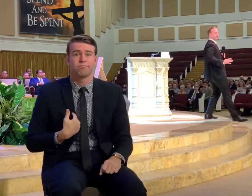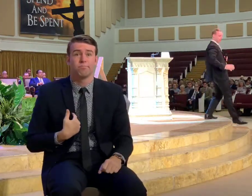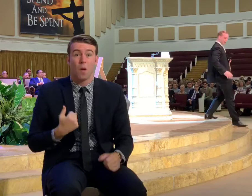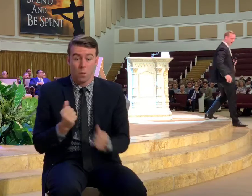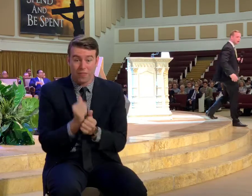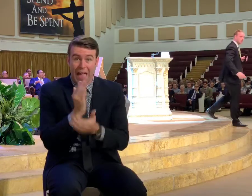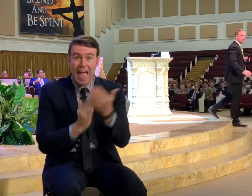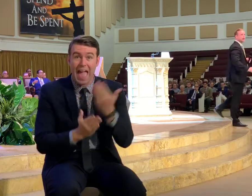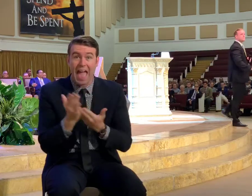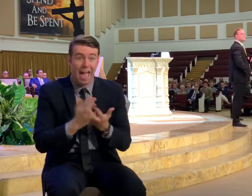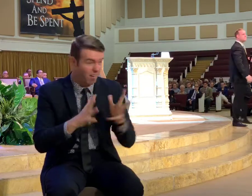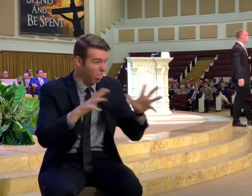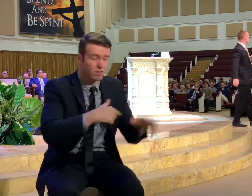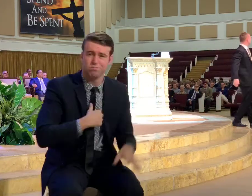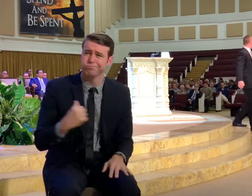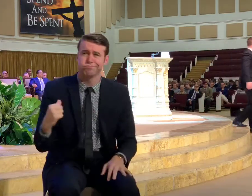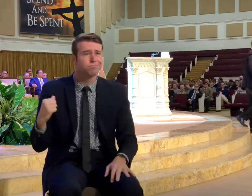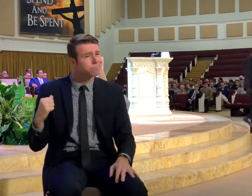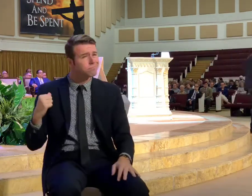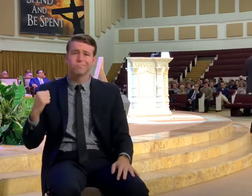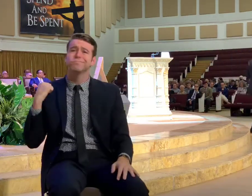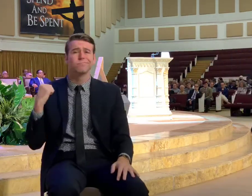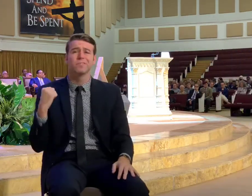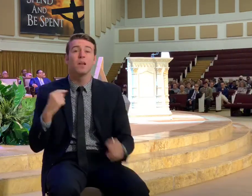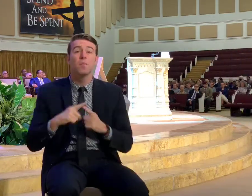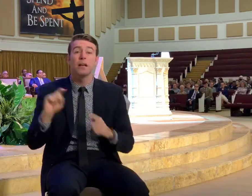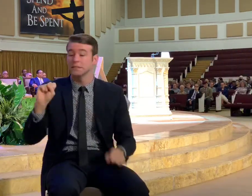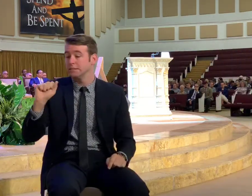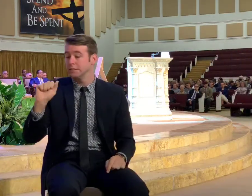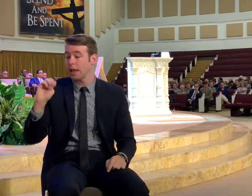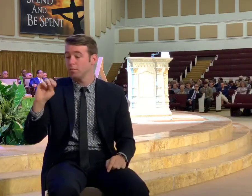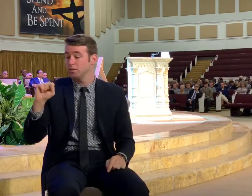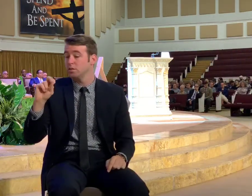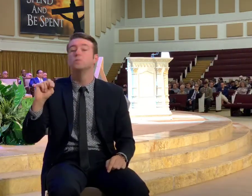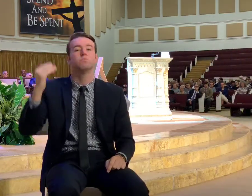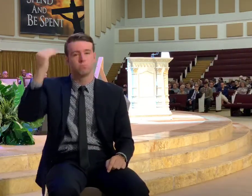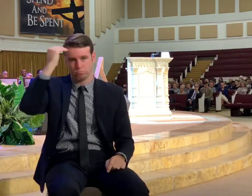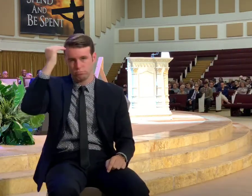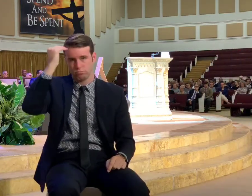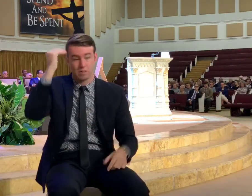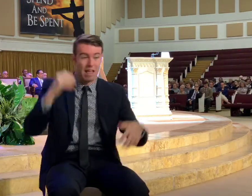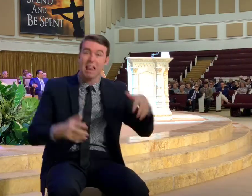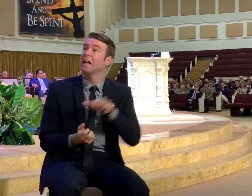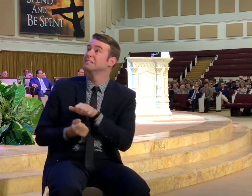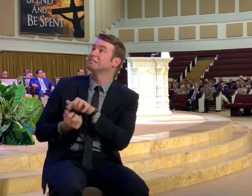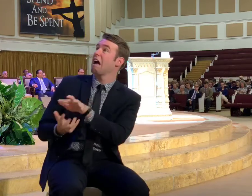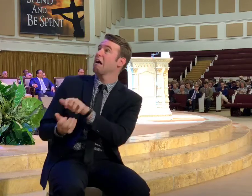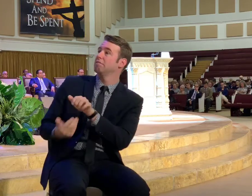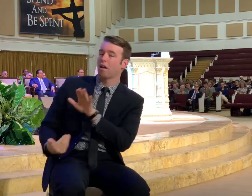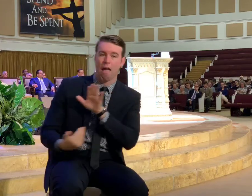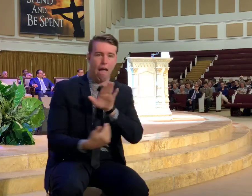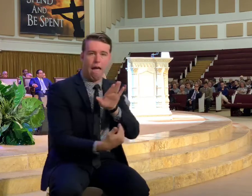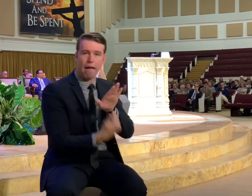bare hands. But you know what? He knew this lion's roaring against me. And this